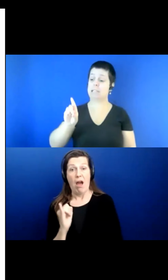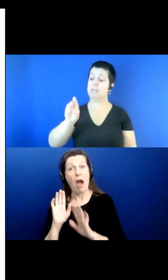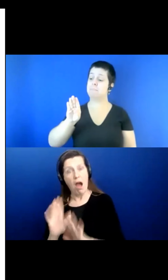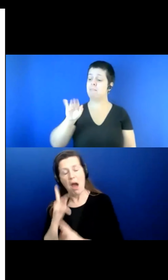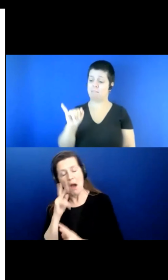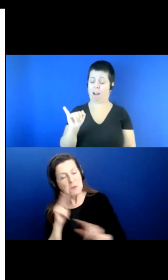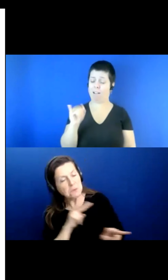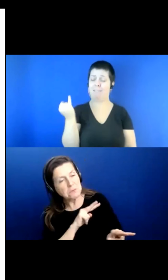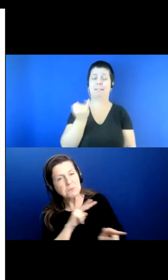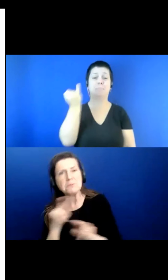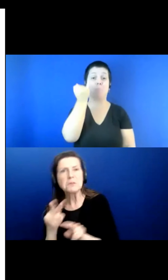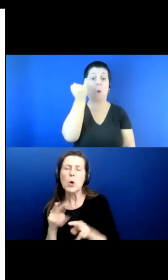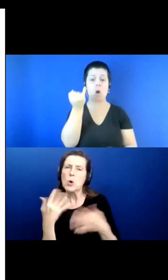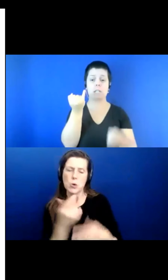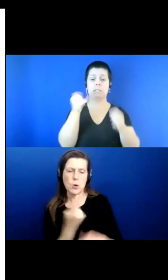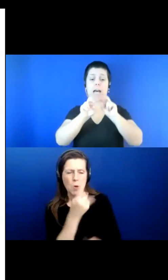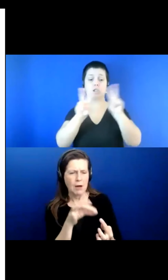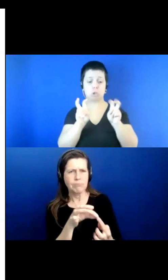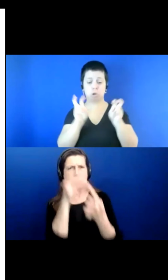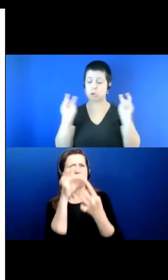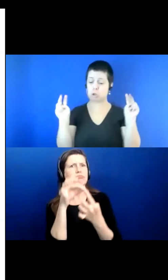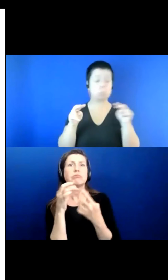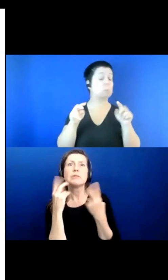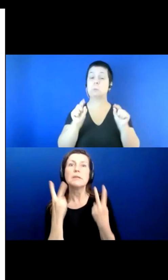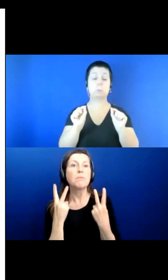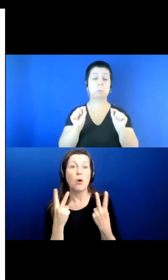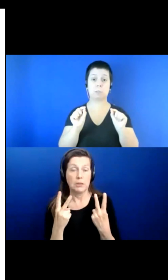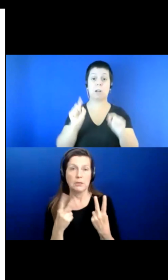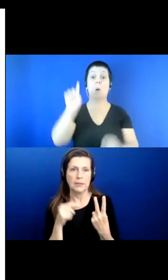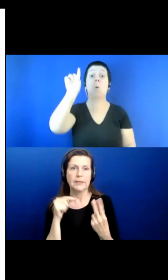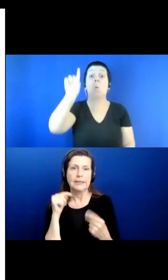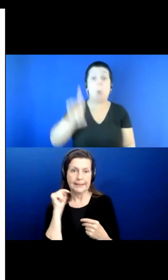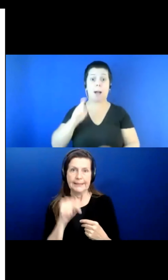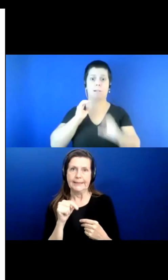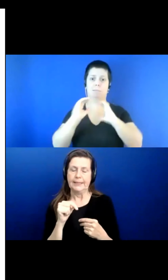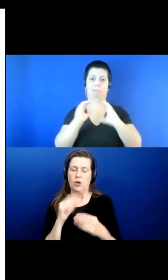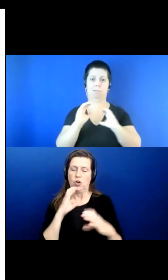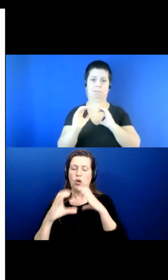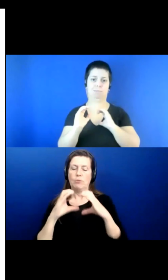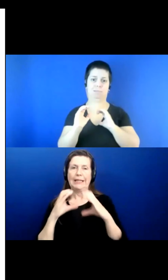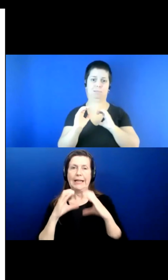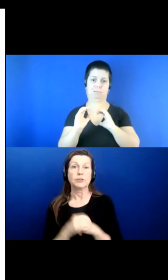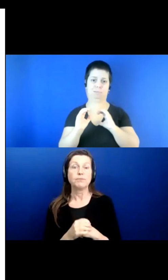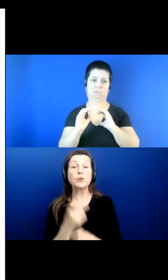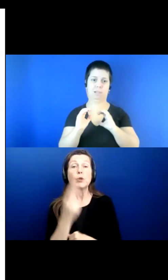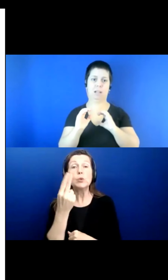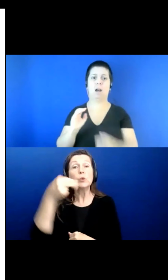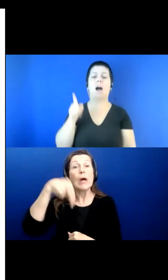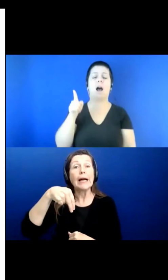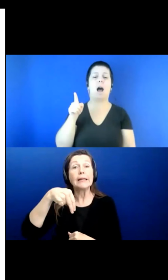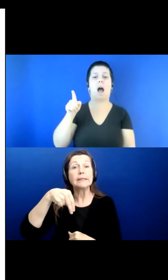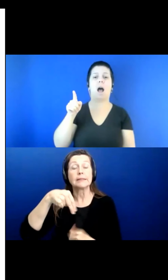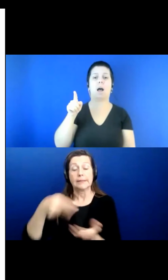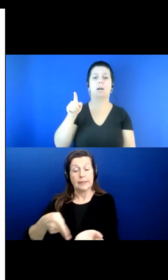comprehensive communication need is the rights on communication. The UN Convention